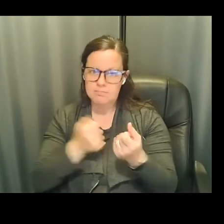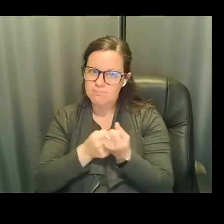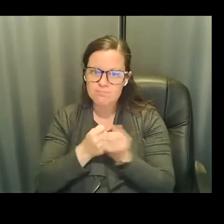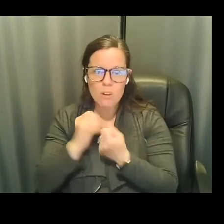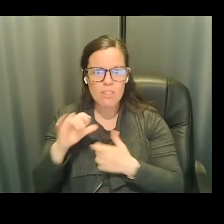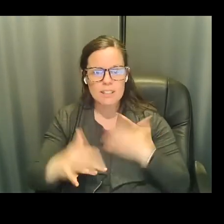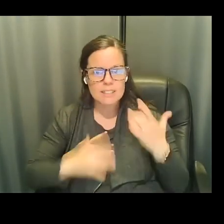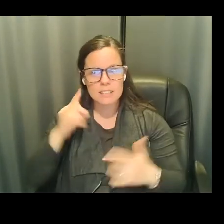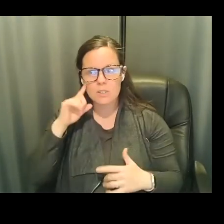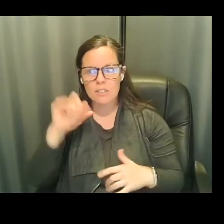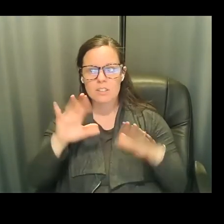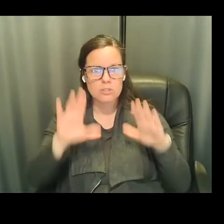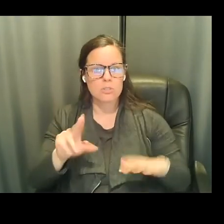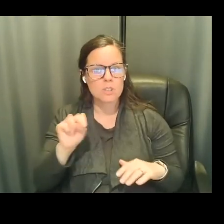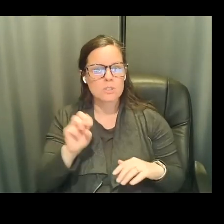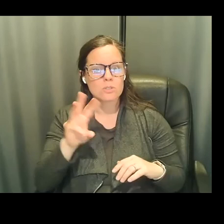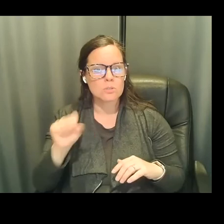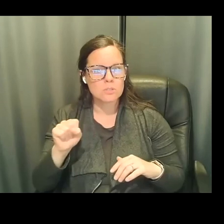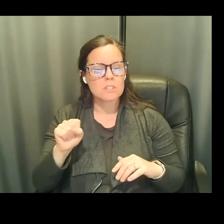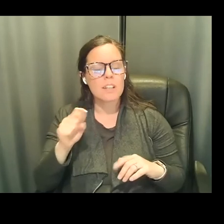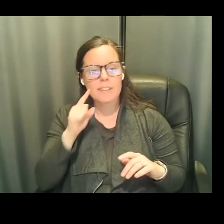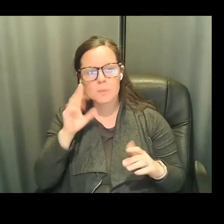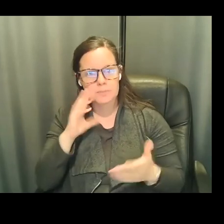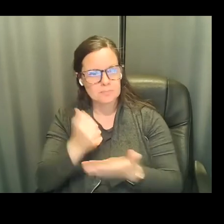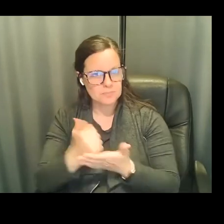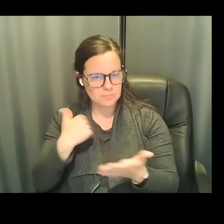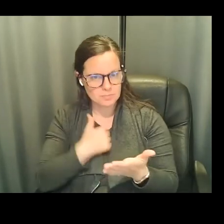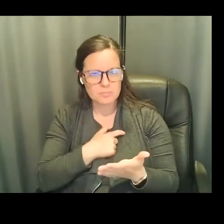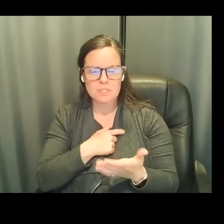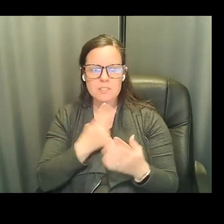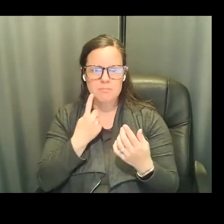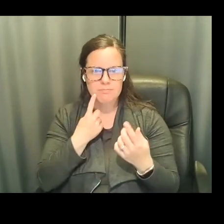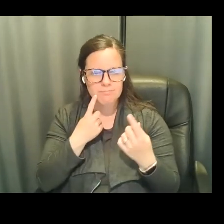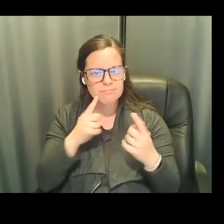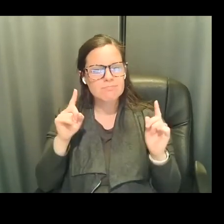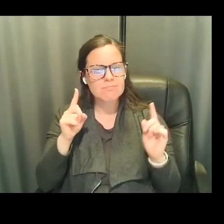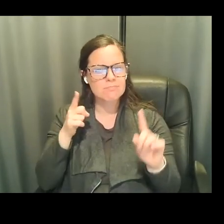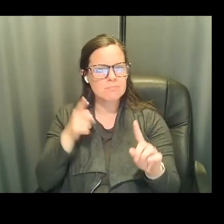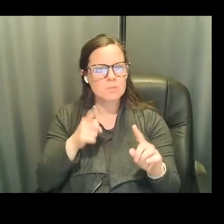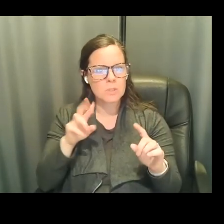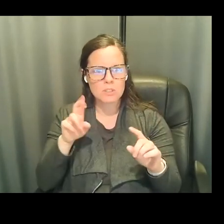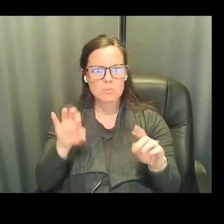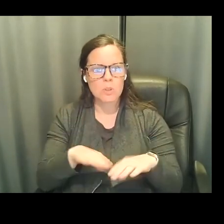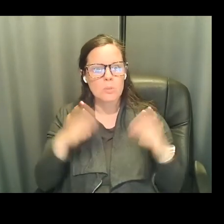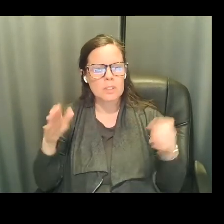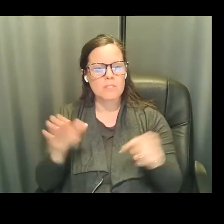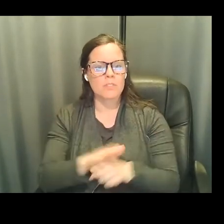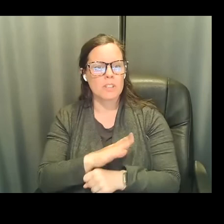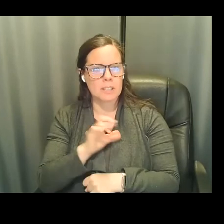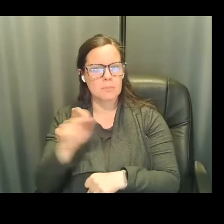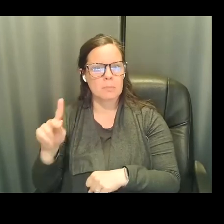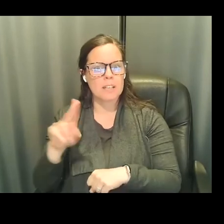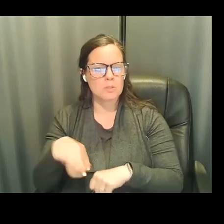great news. And I think it will really help us get to that state where we can reopen fully and get back to our usual